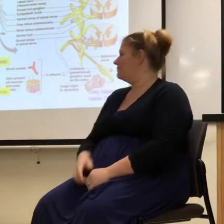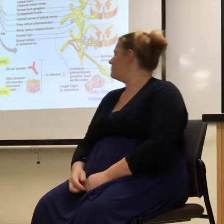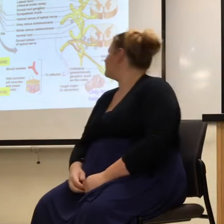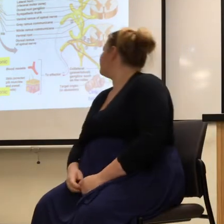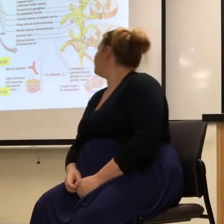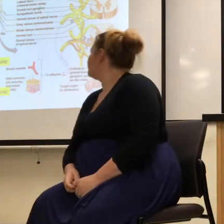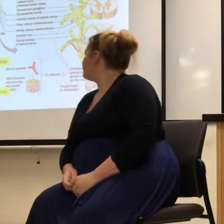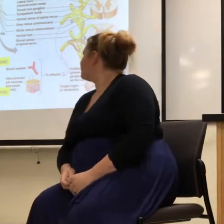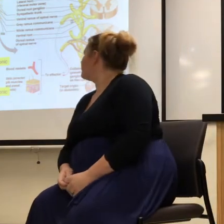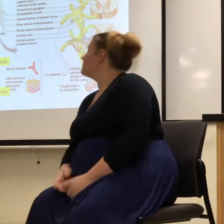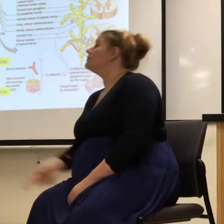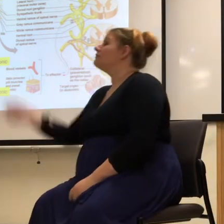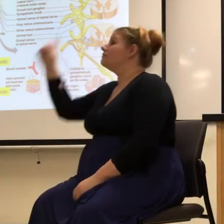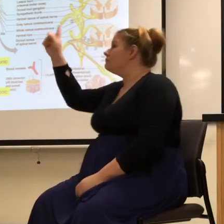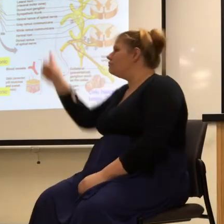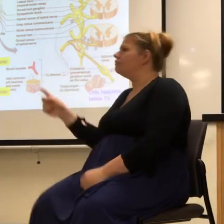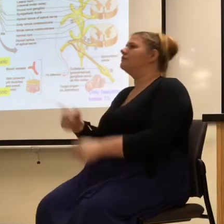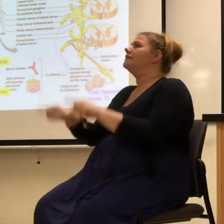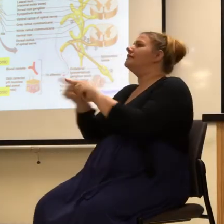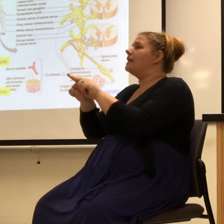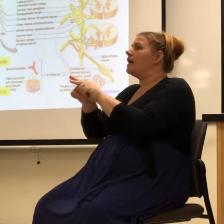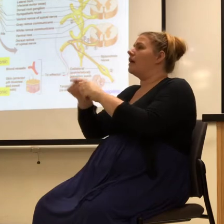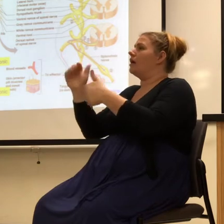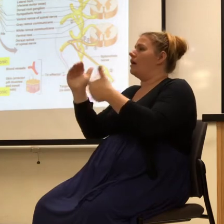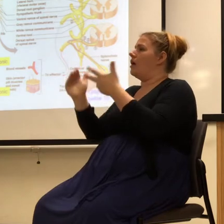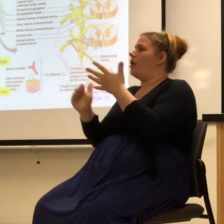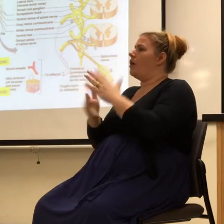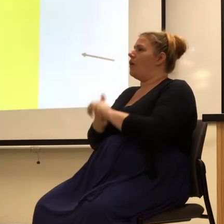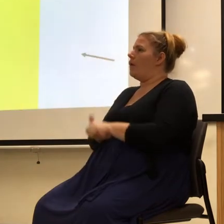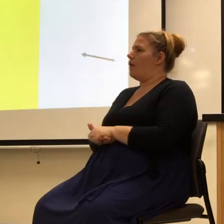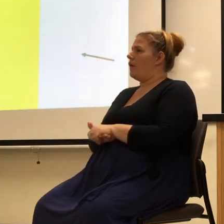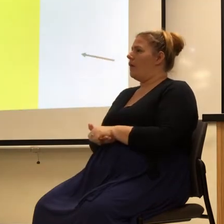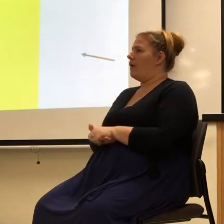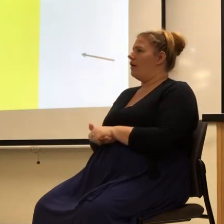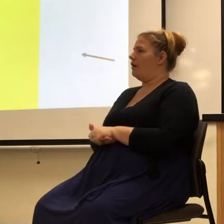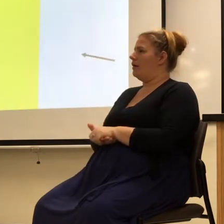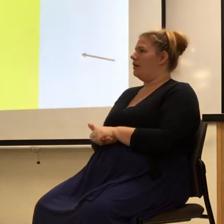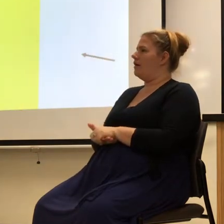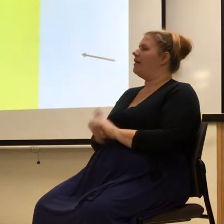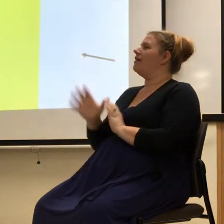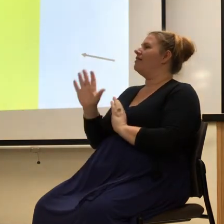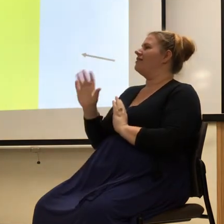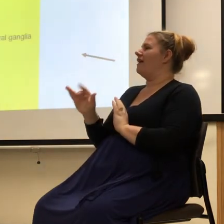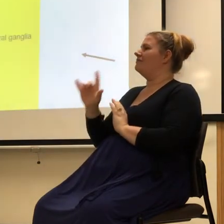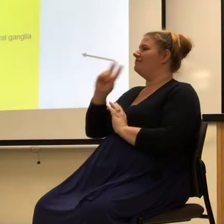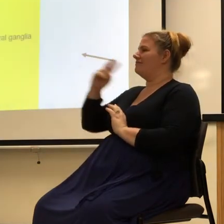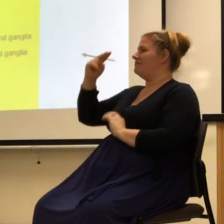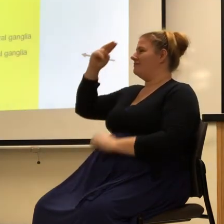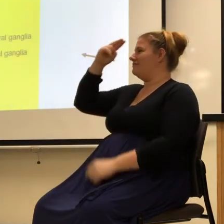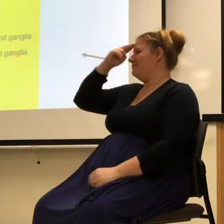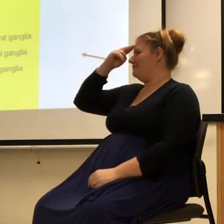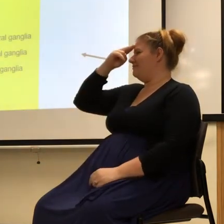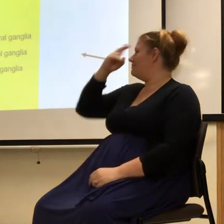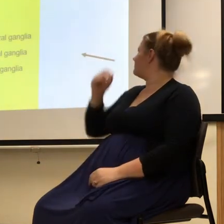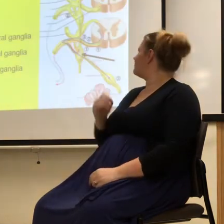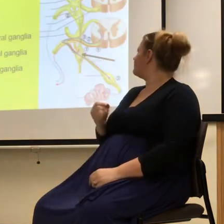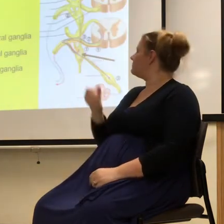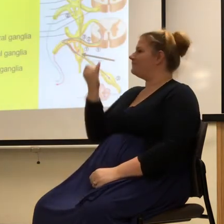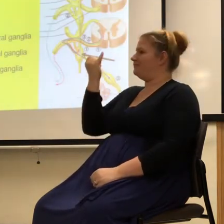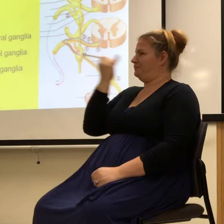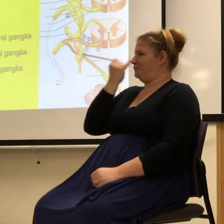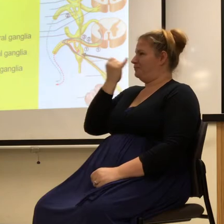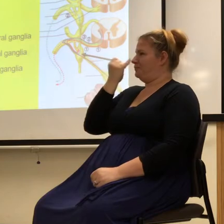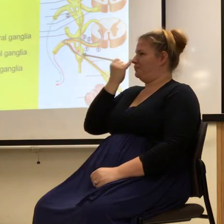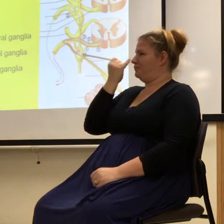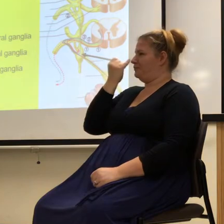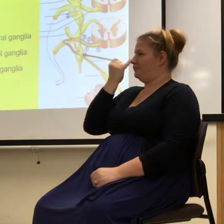about. And on your half sheet, these aren't numbered, but let's call this number one. And see the big black arrow?